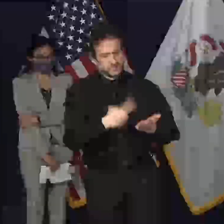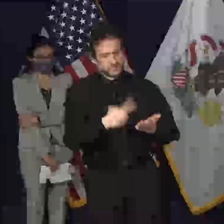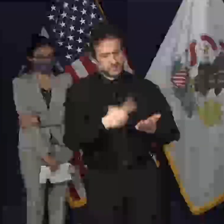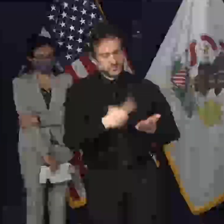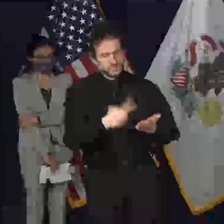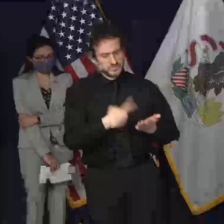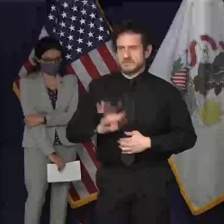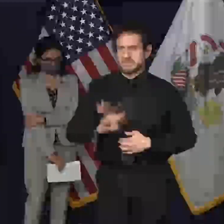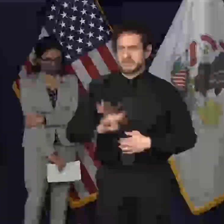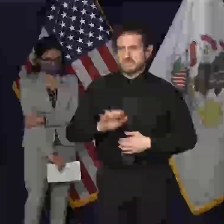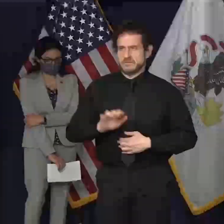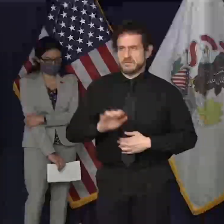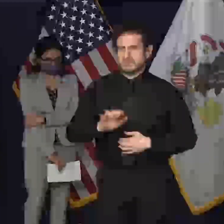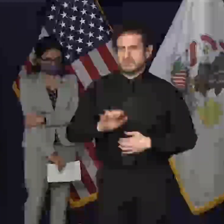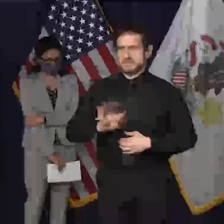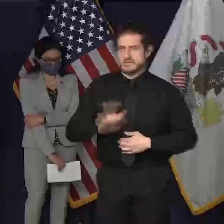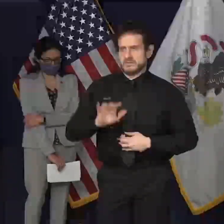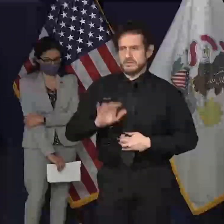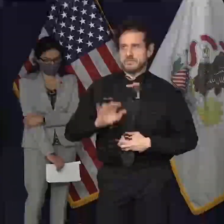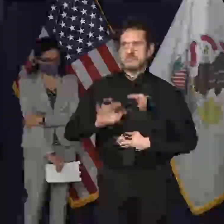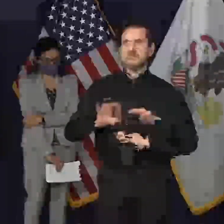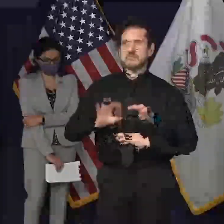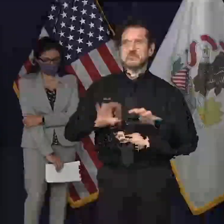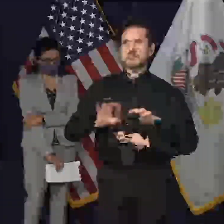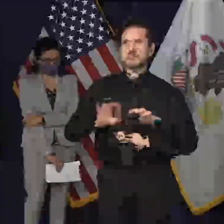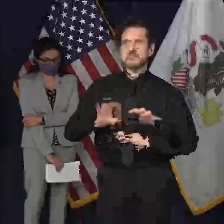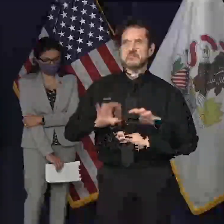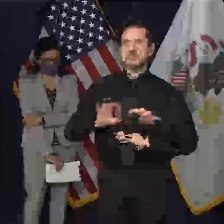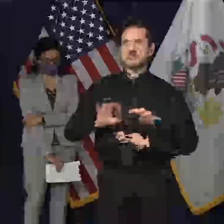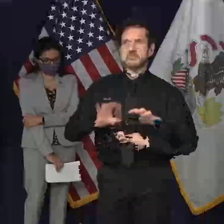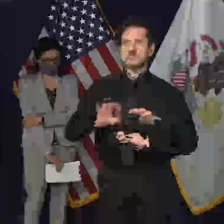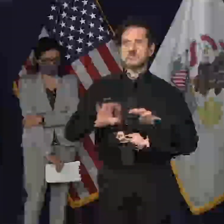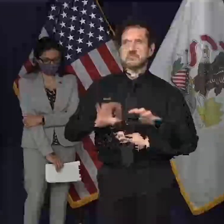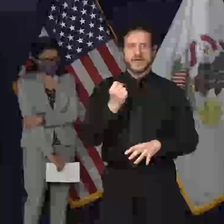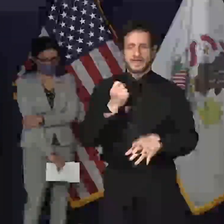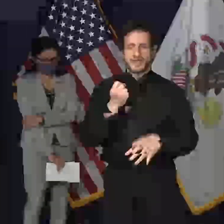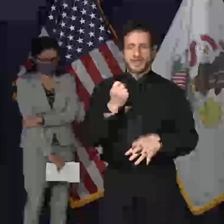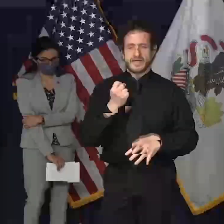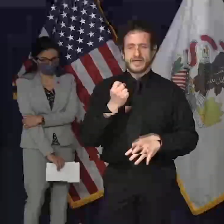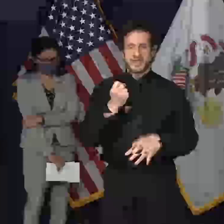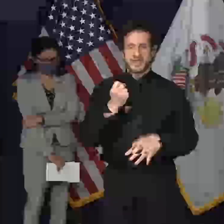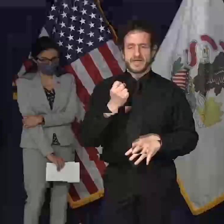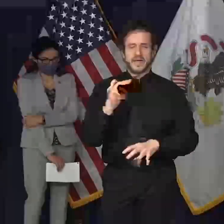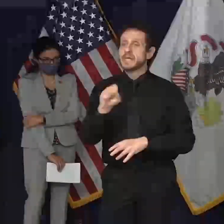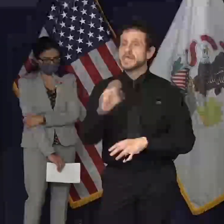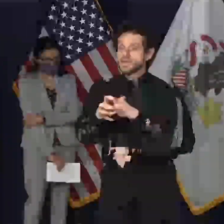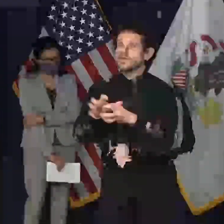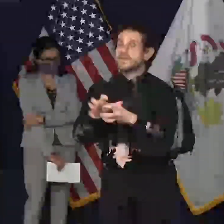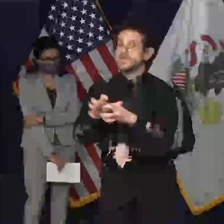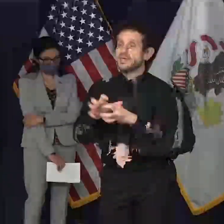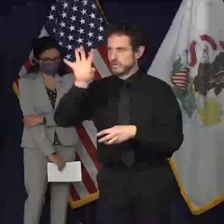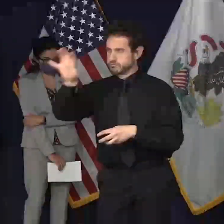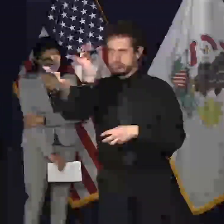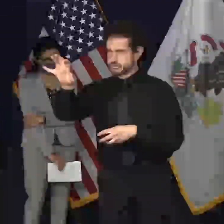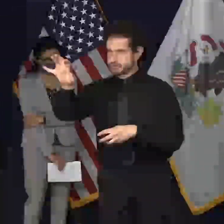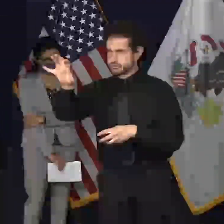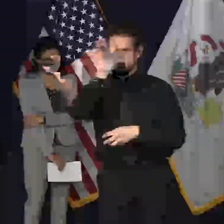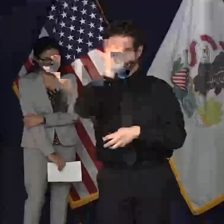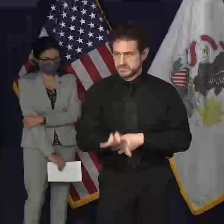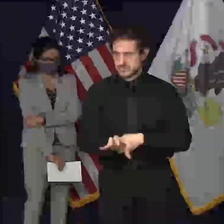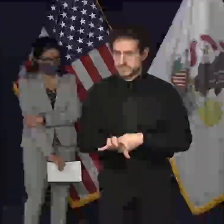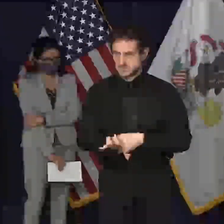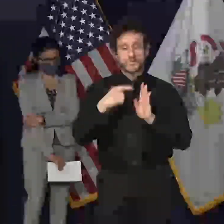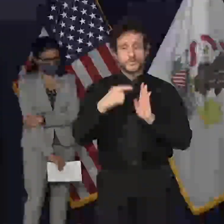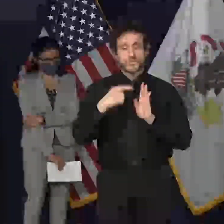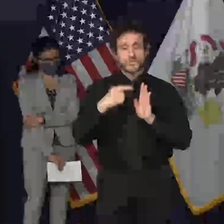lumped all 11 of your EMS hospital regions into four separate regions. For example, mayors out in DuPage